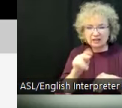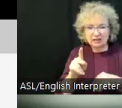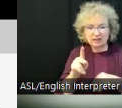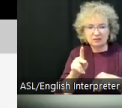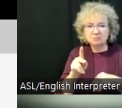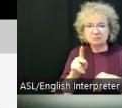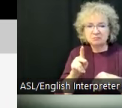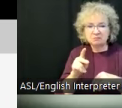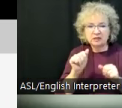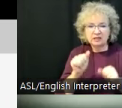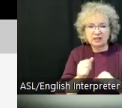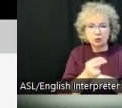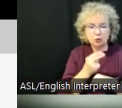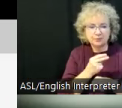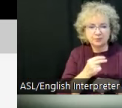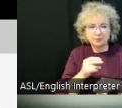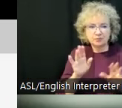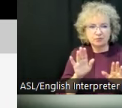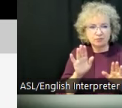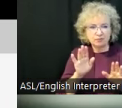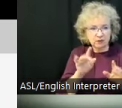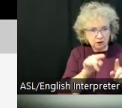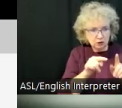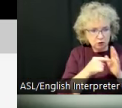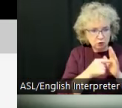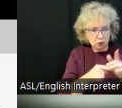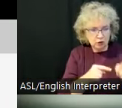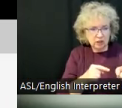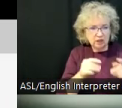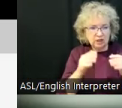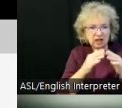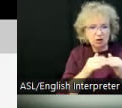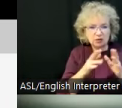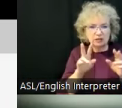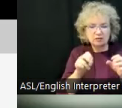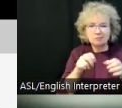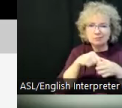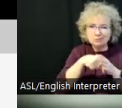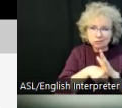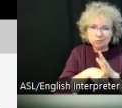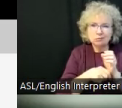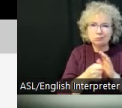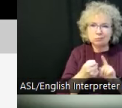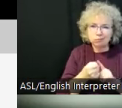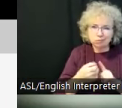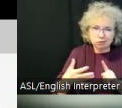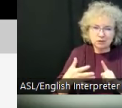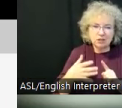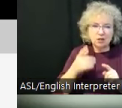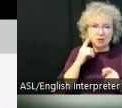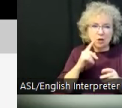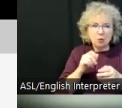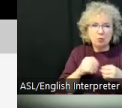Just want to flag there's the housing deep dive session on our provider training